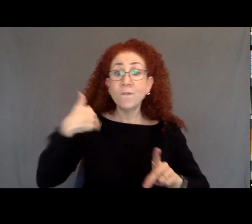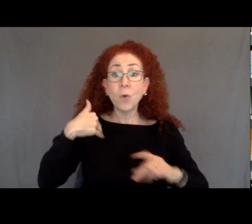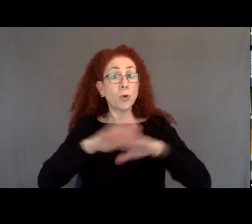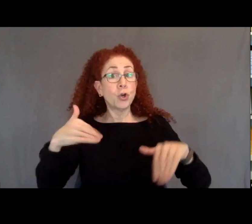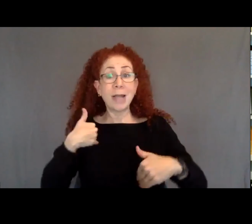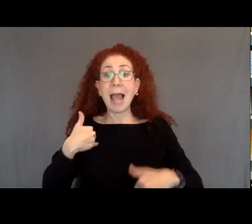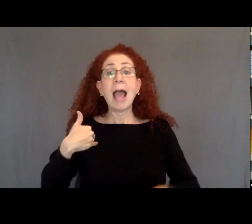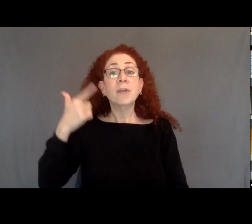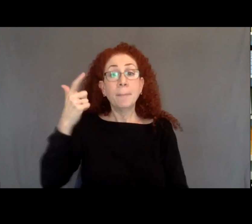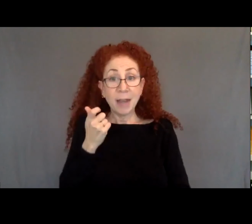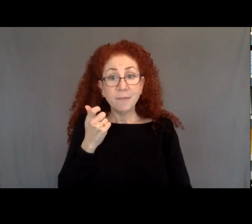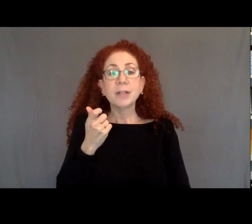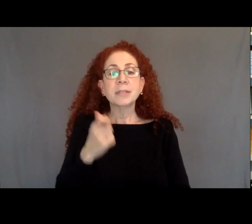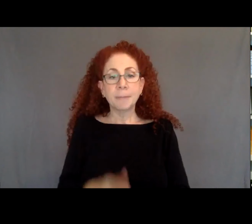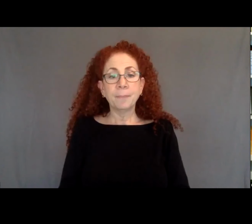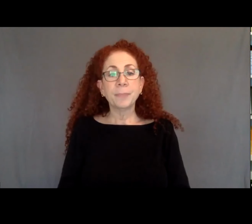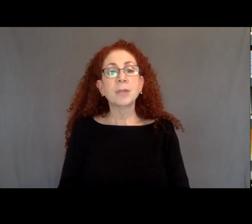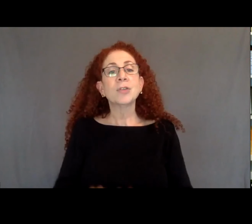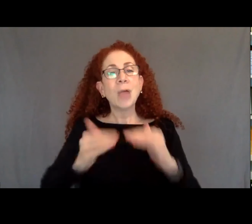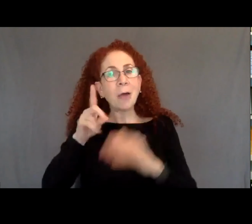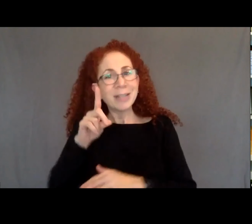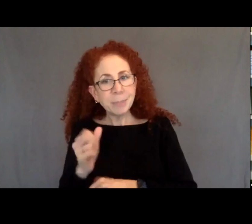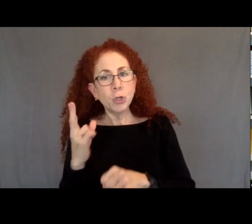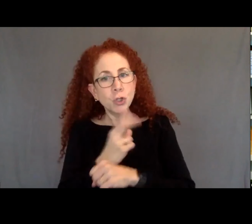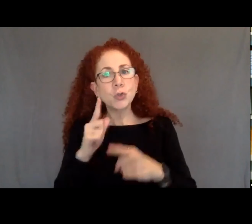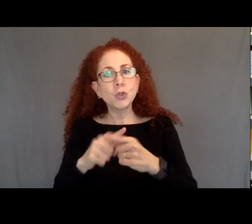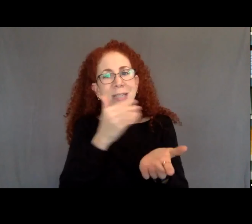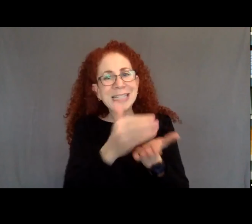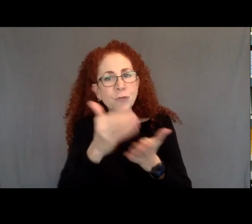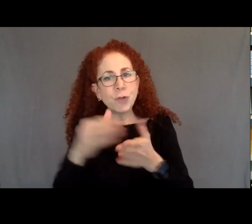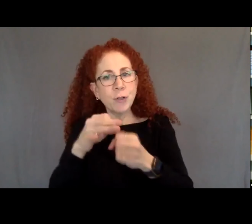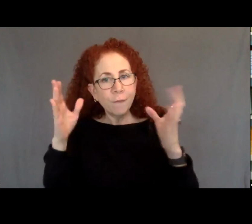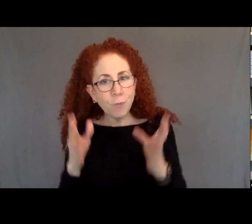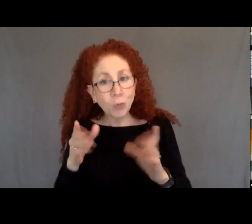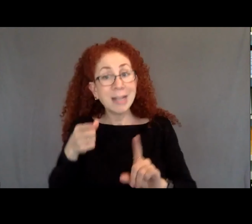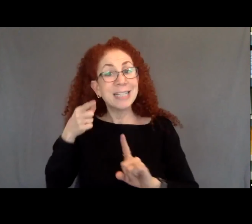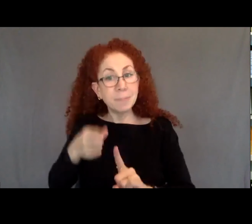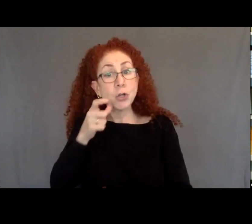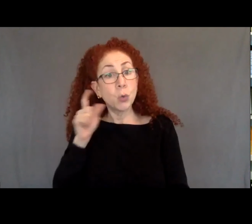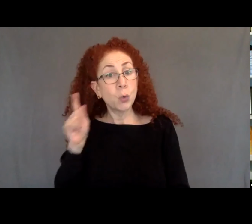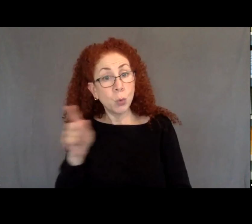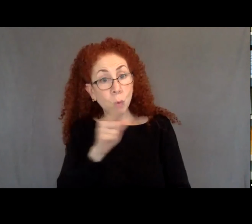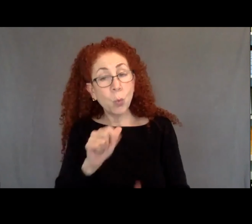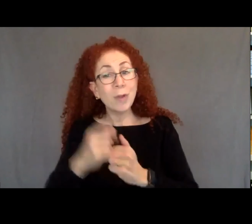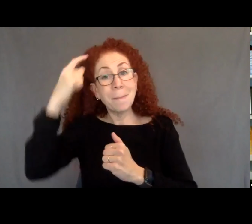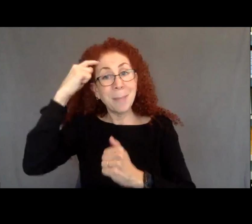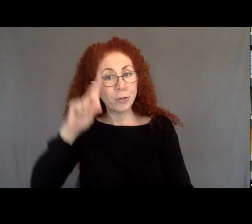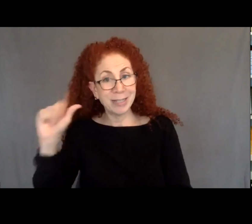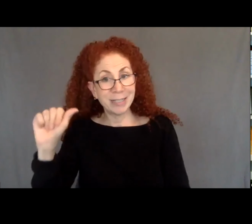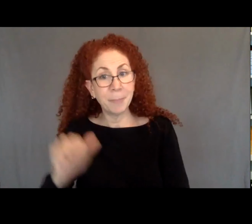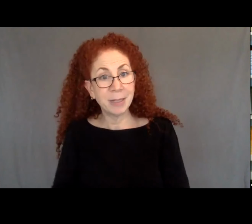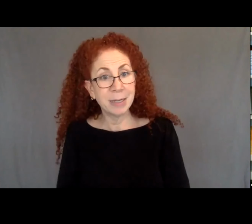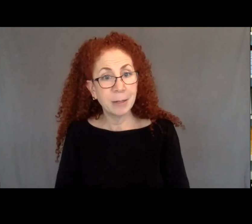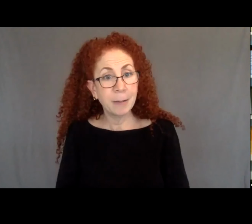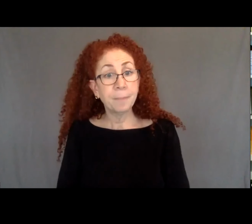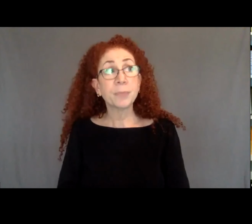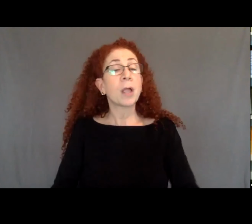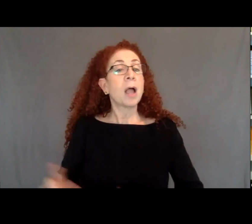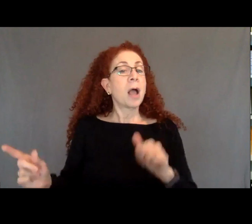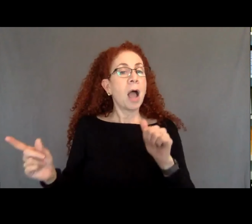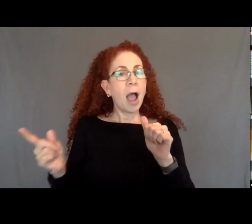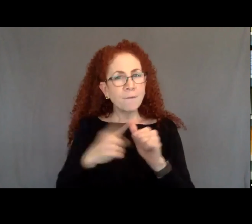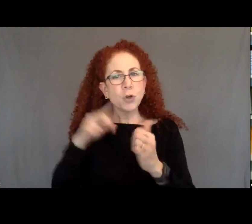having them reinstated, to the way disability has been used to disenfranchise voters, especially those with mental disabilities. I first turned to